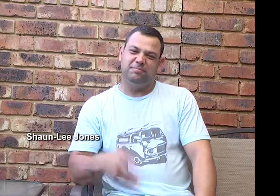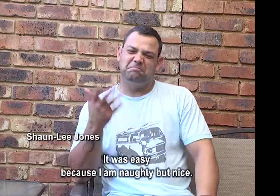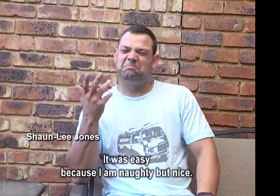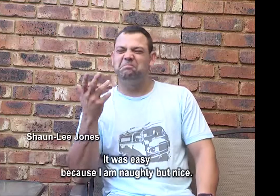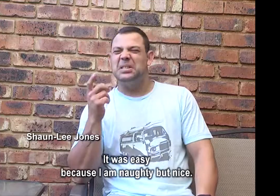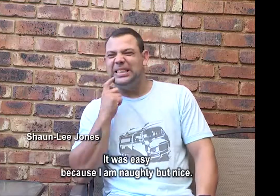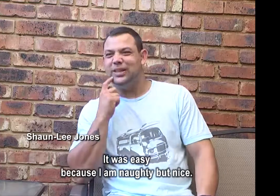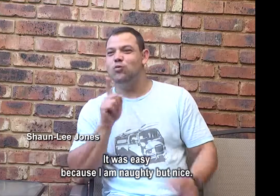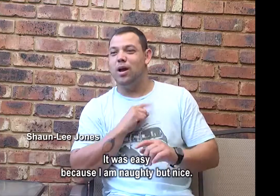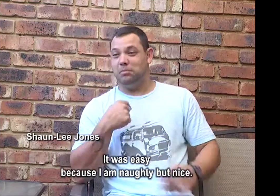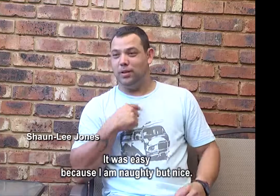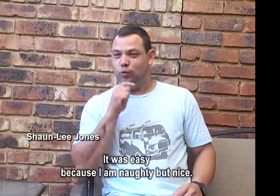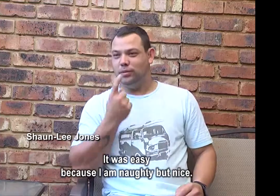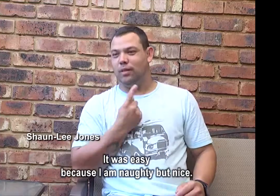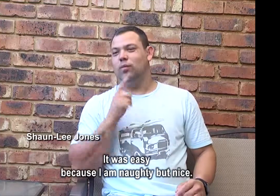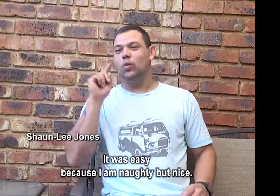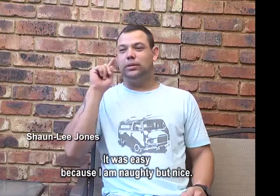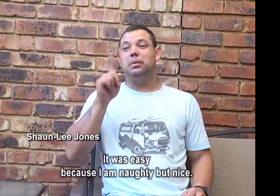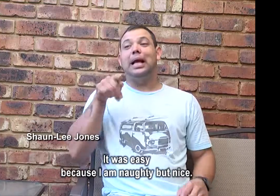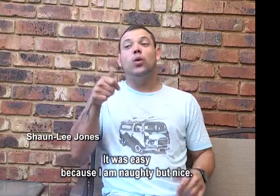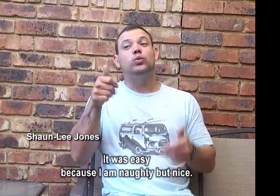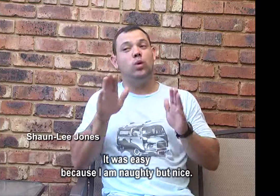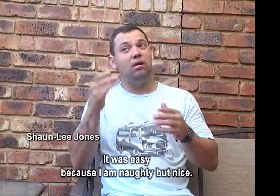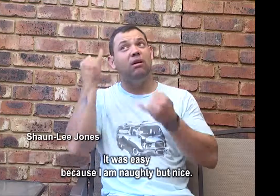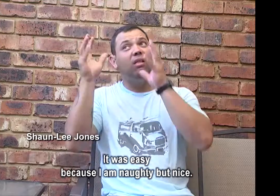It was easy, because I'm naughty, but nice.